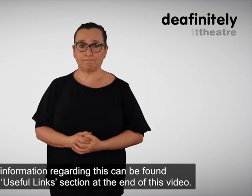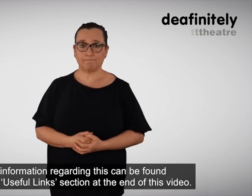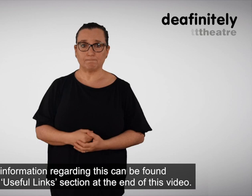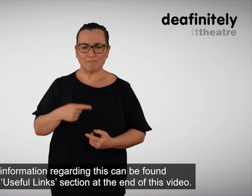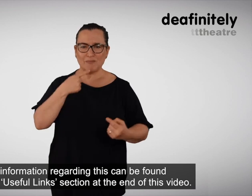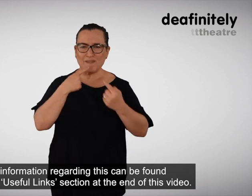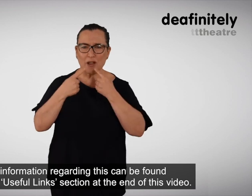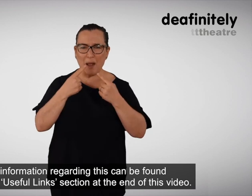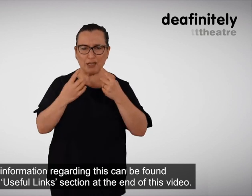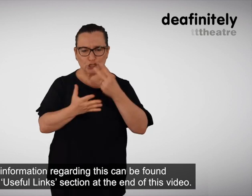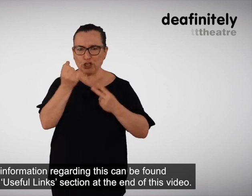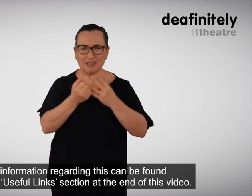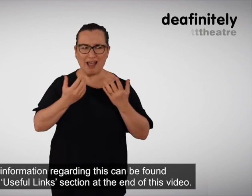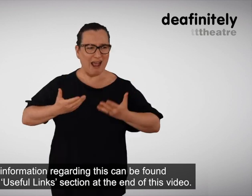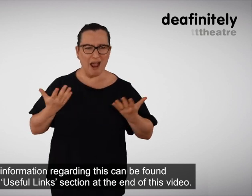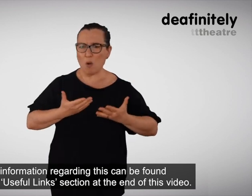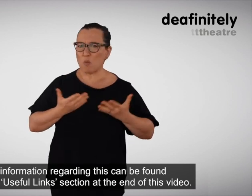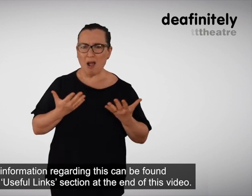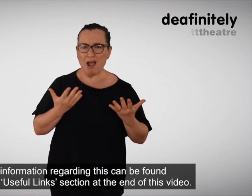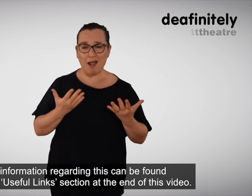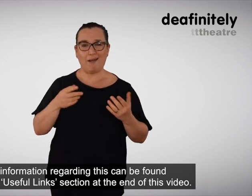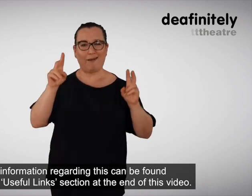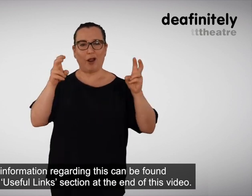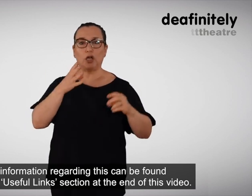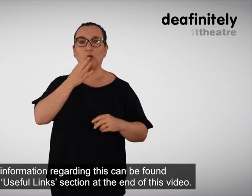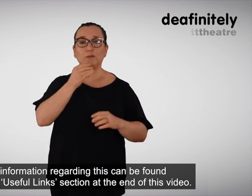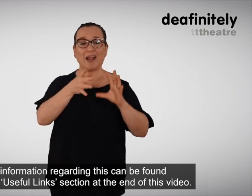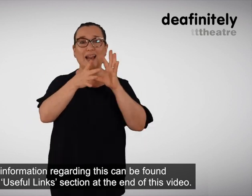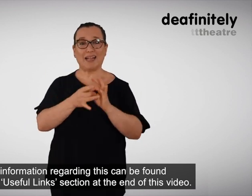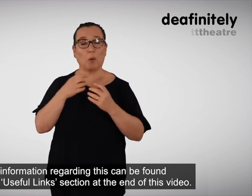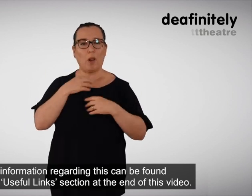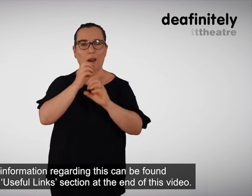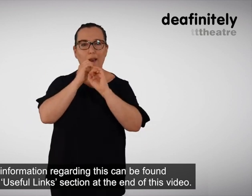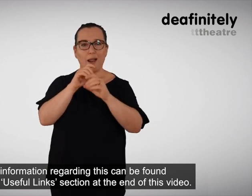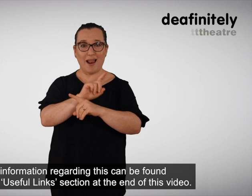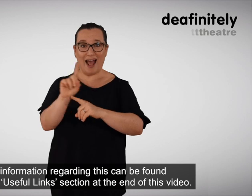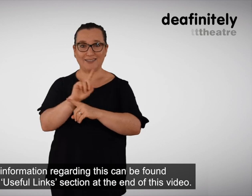Information regarding this can be found in the useful link section at the end of this video.